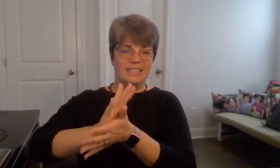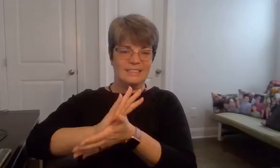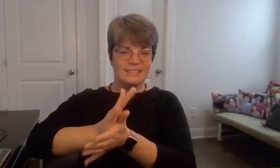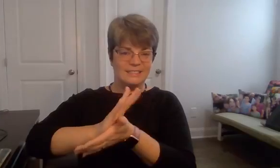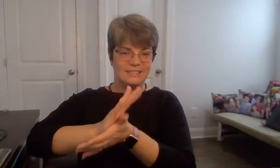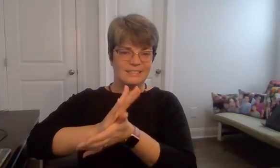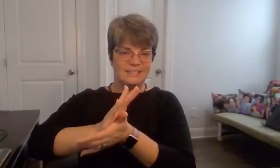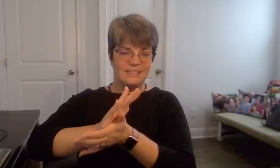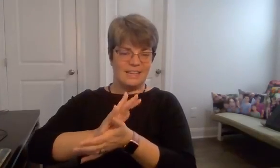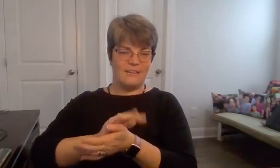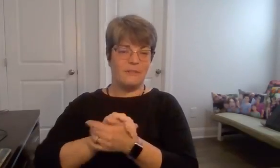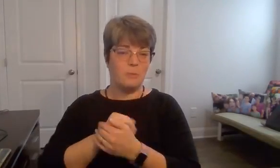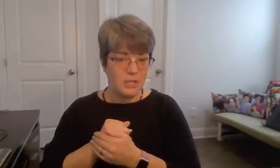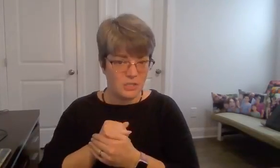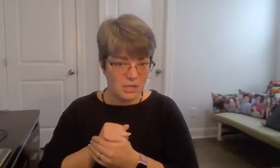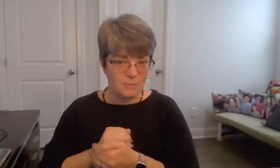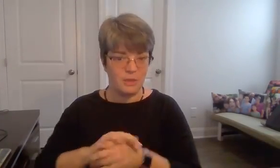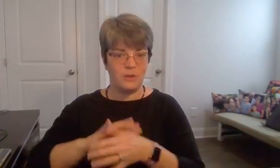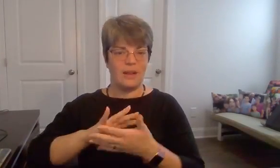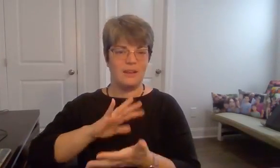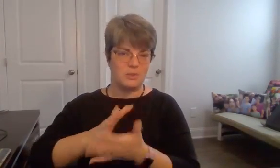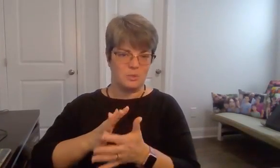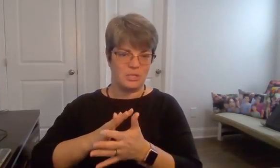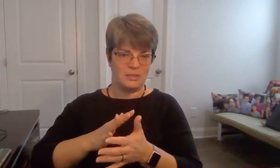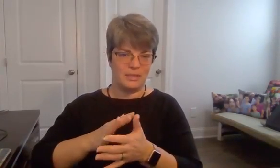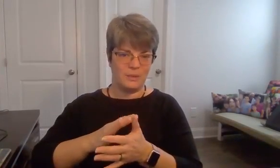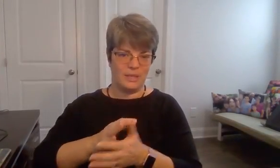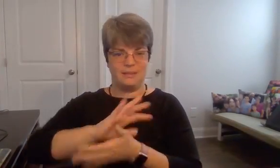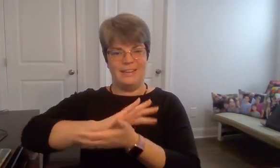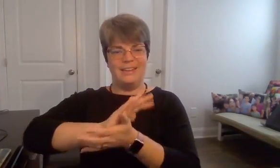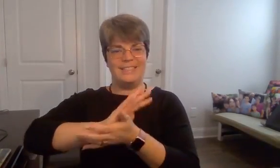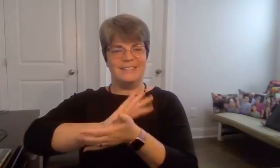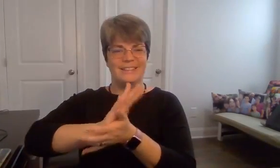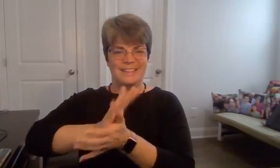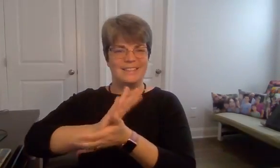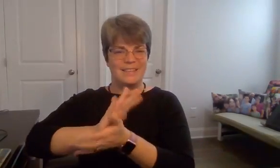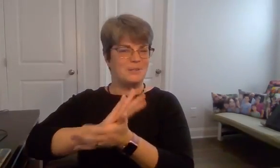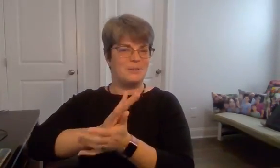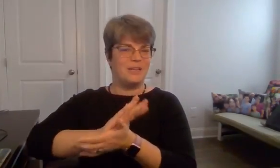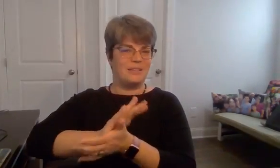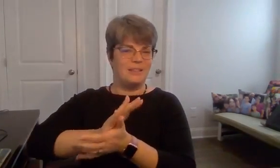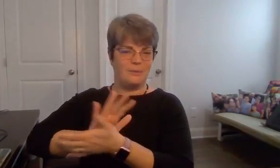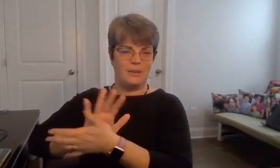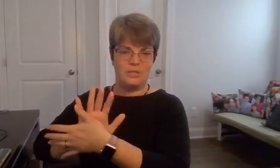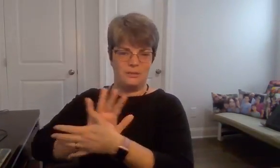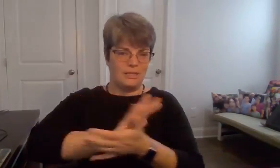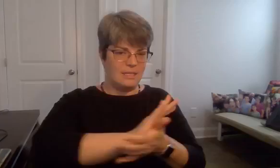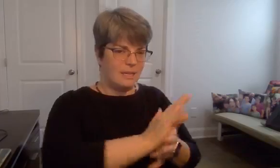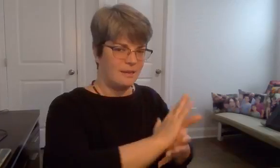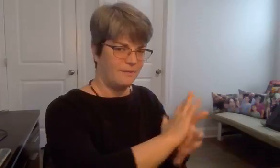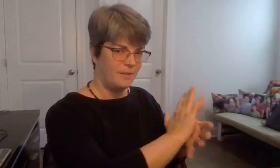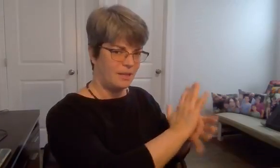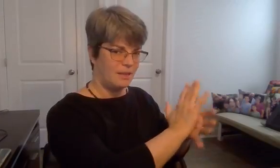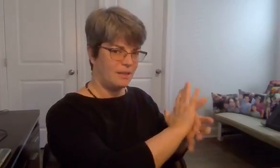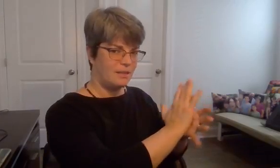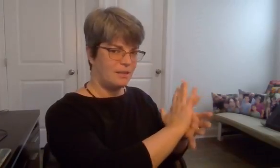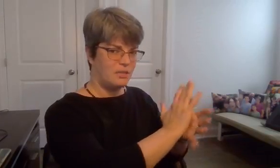Cheese. I've never made cheese, but you gotta like squish out the liquid, right? So it's like you're squishing out the liquid. 2 hands together.